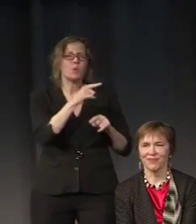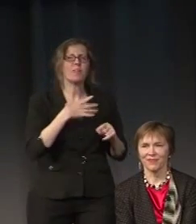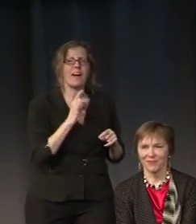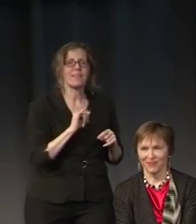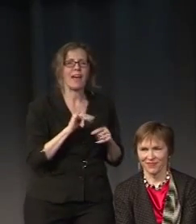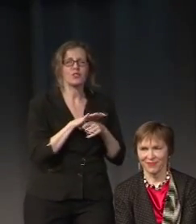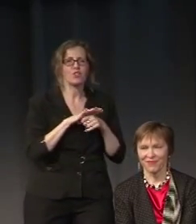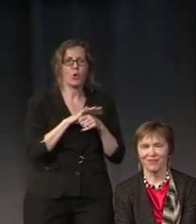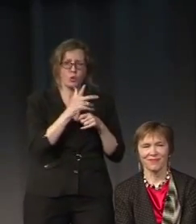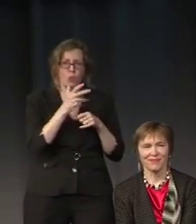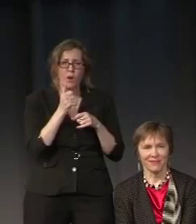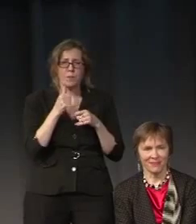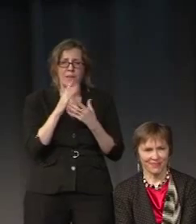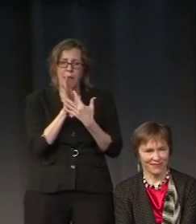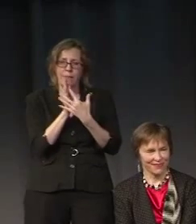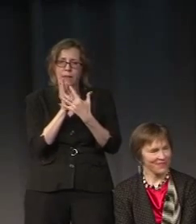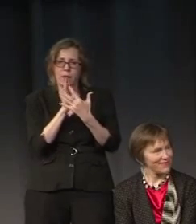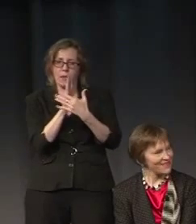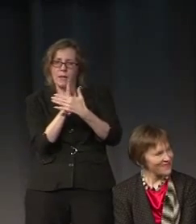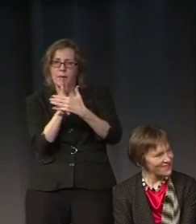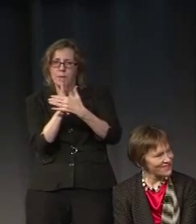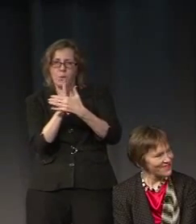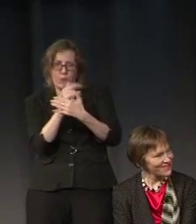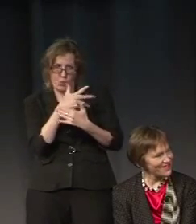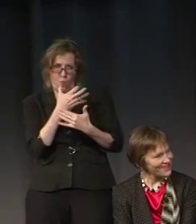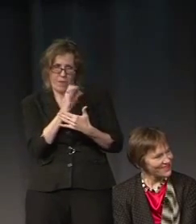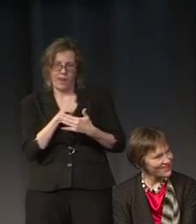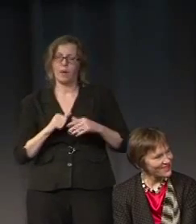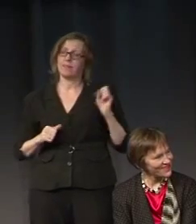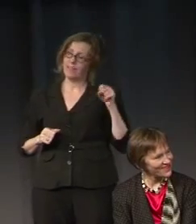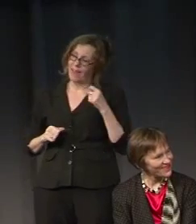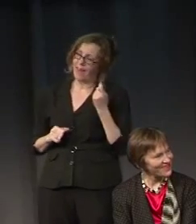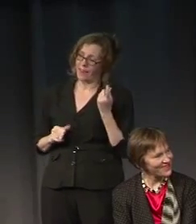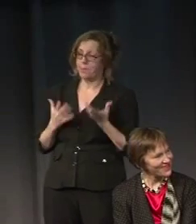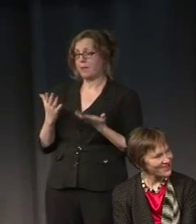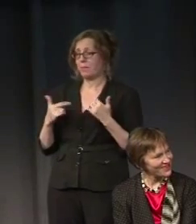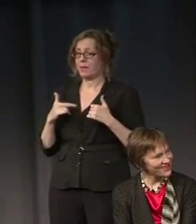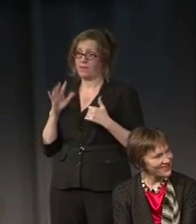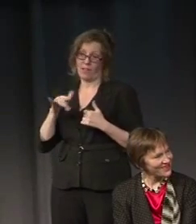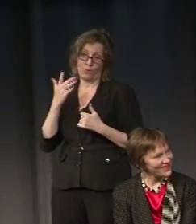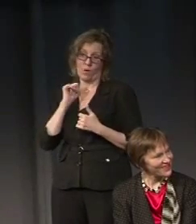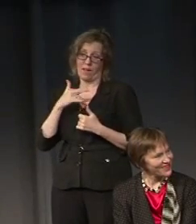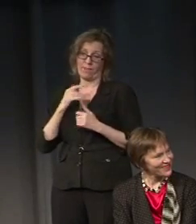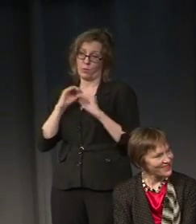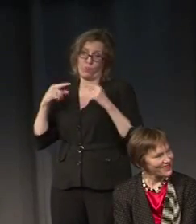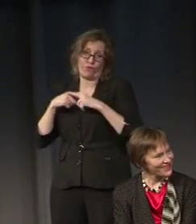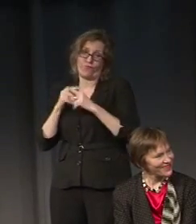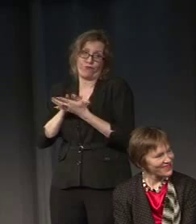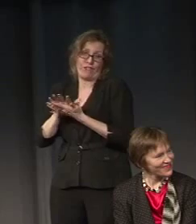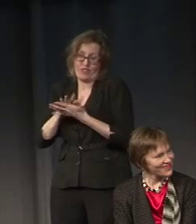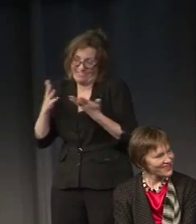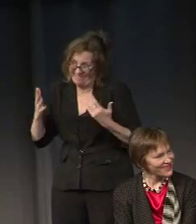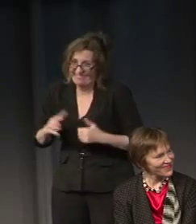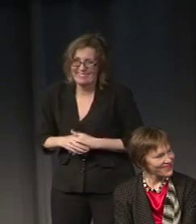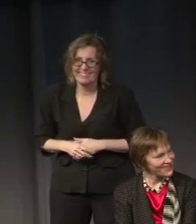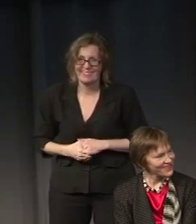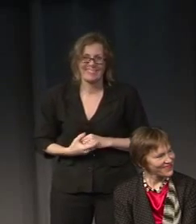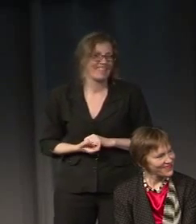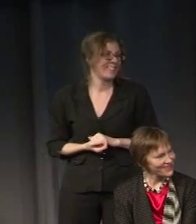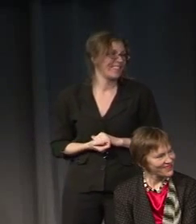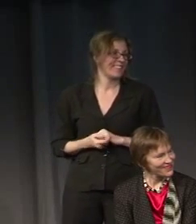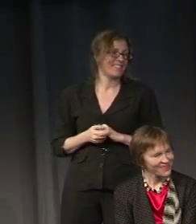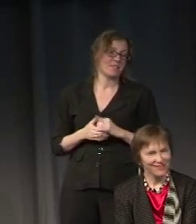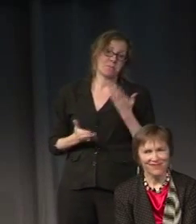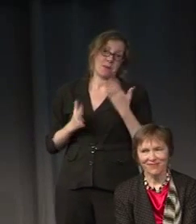want to exactly. be at the interface. Yeah. So I guess that explains why I don't feel that as as an